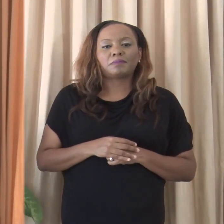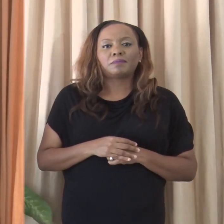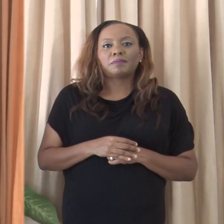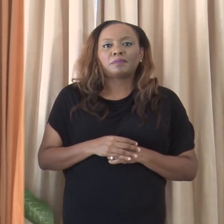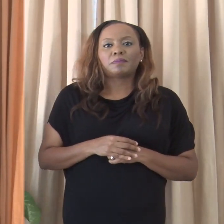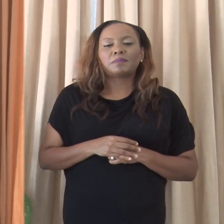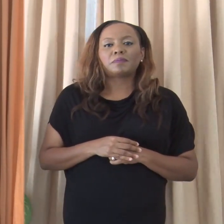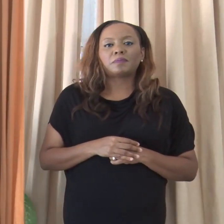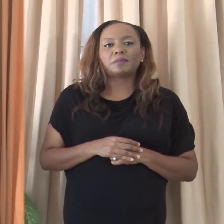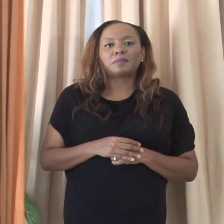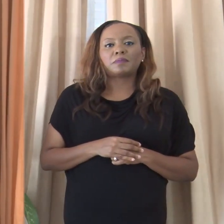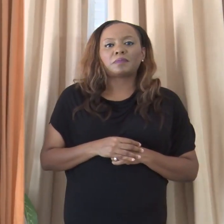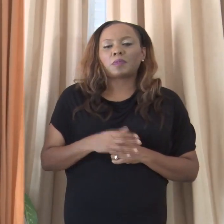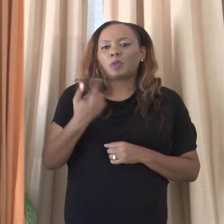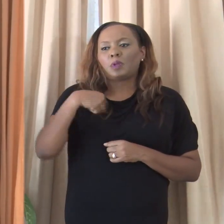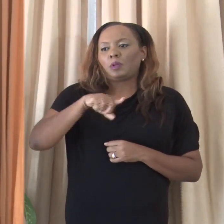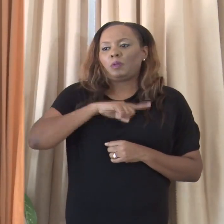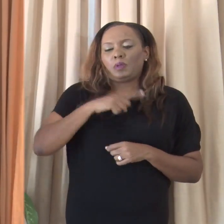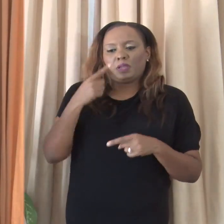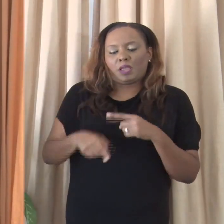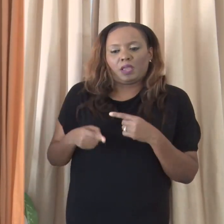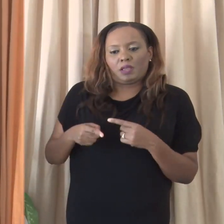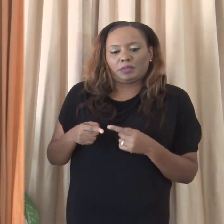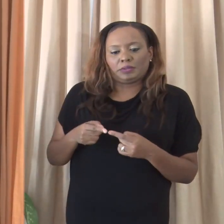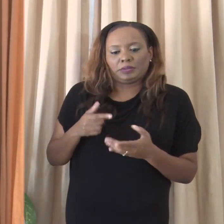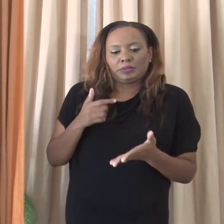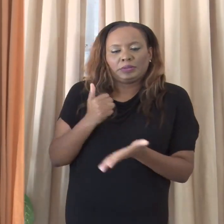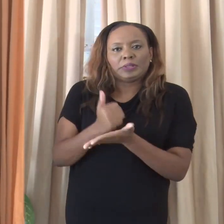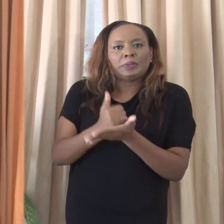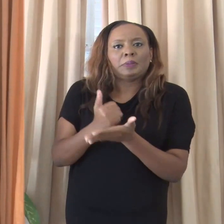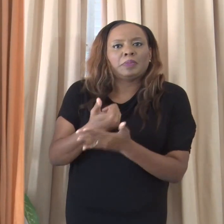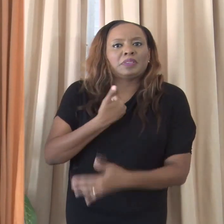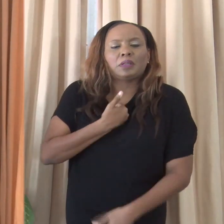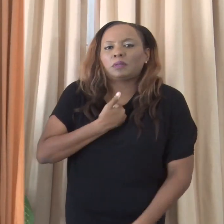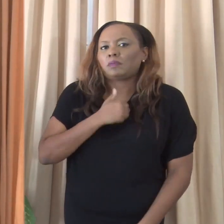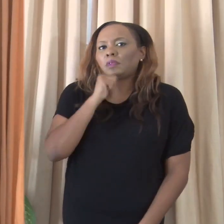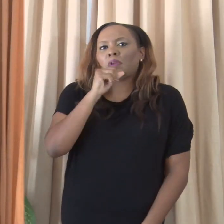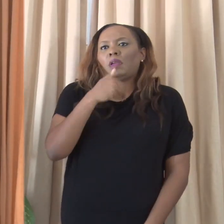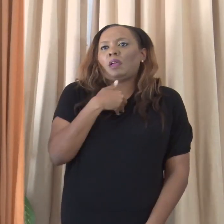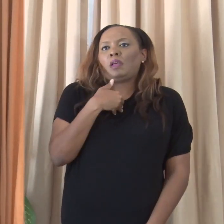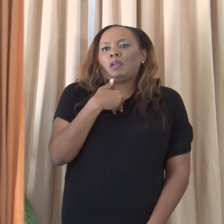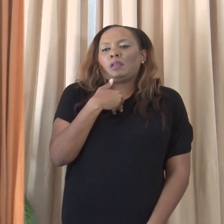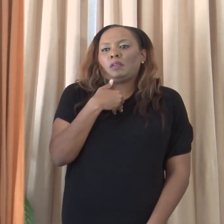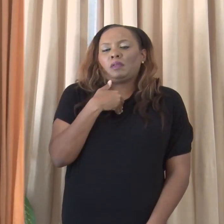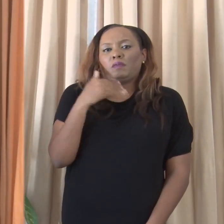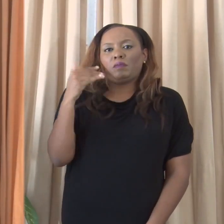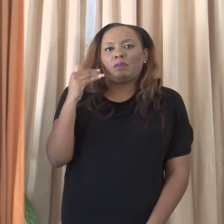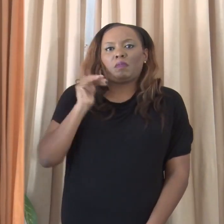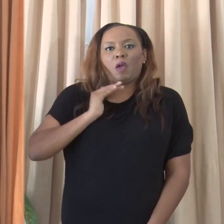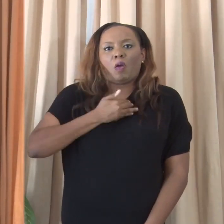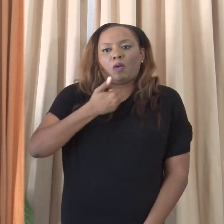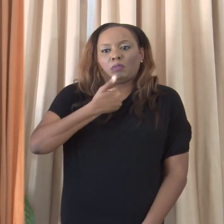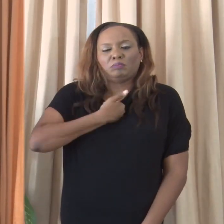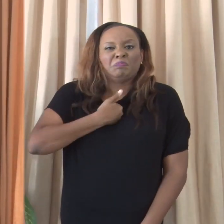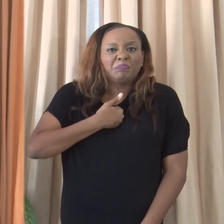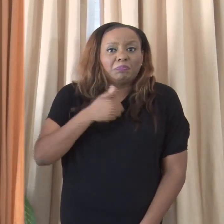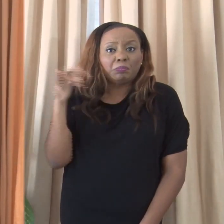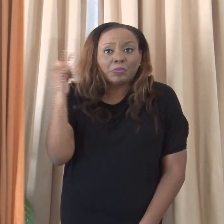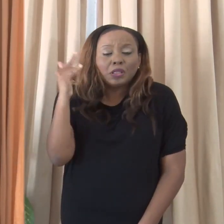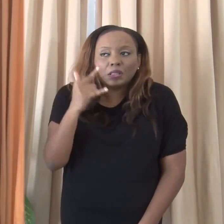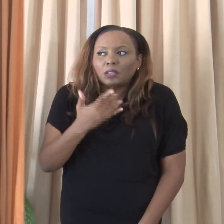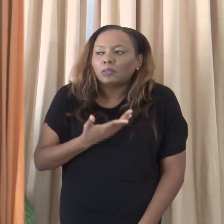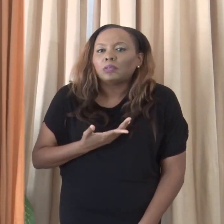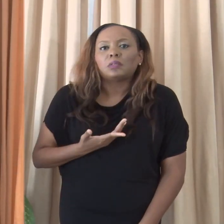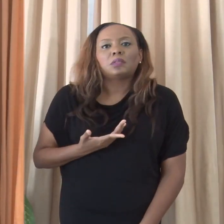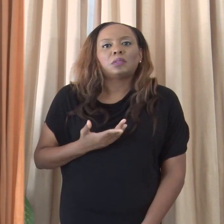Barbados provisioning itself. We have no airline of our own to do the kind of transatlantic carrying that we